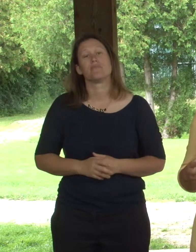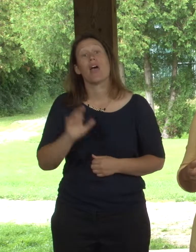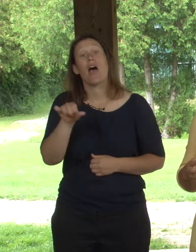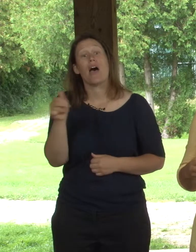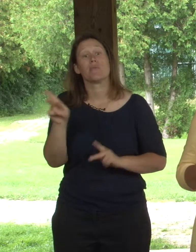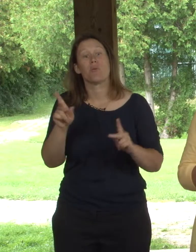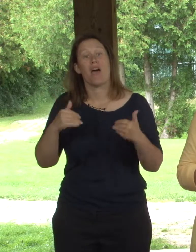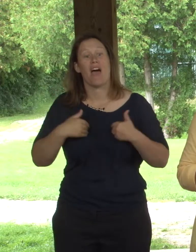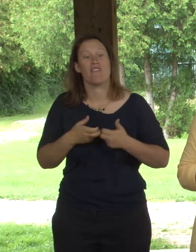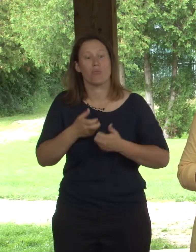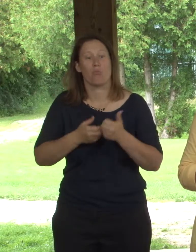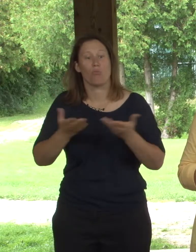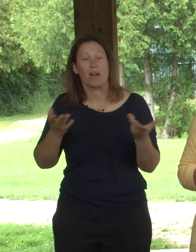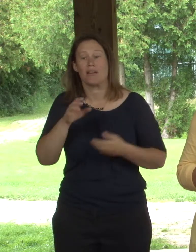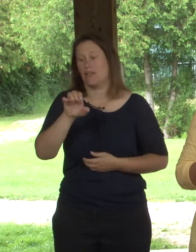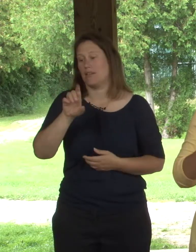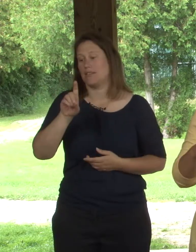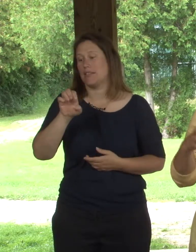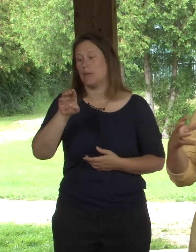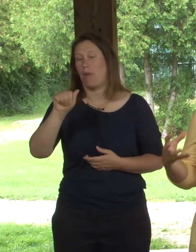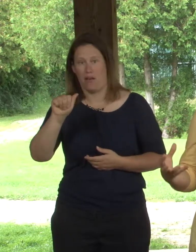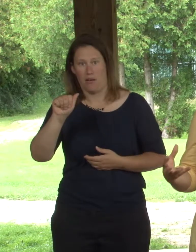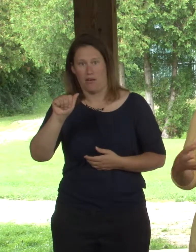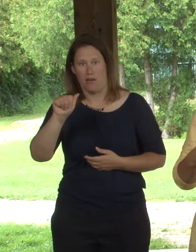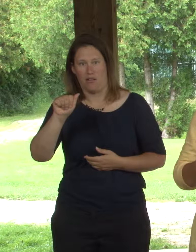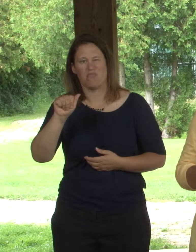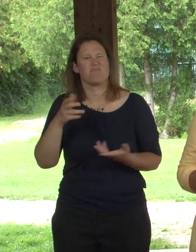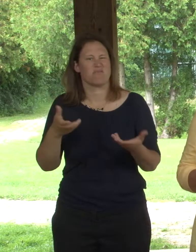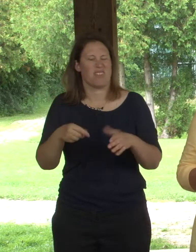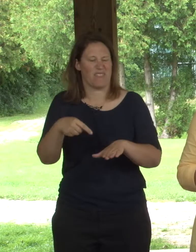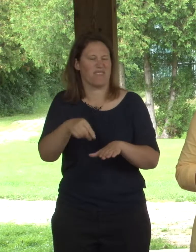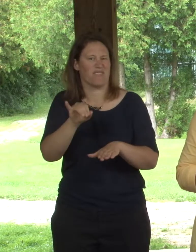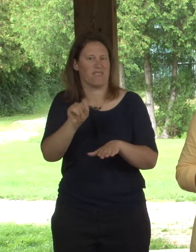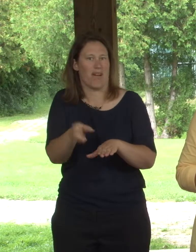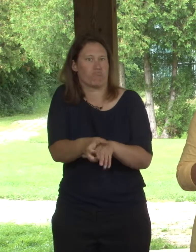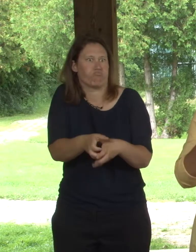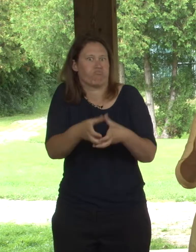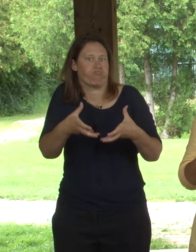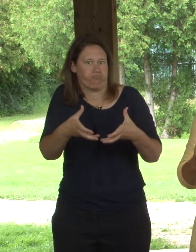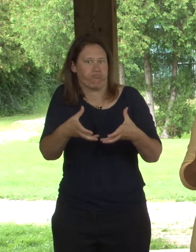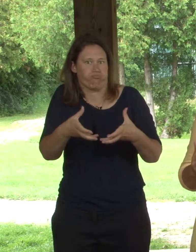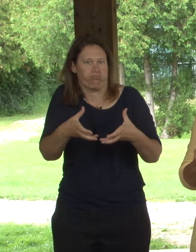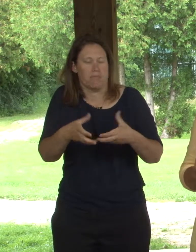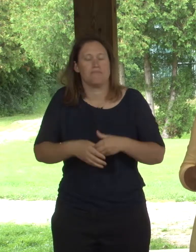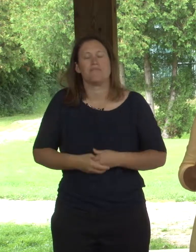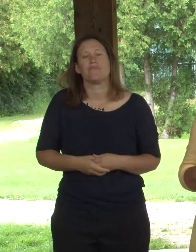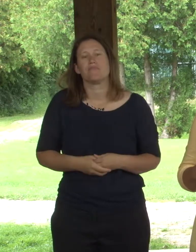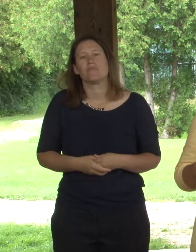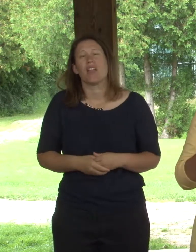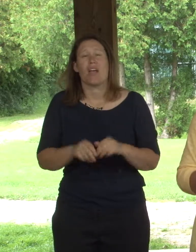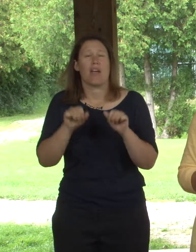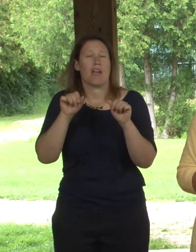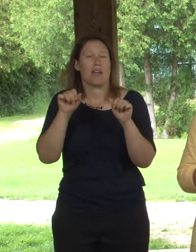swollen feet. And edema really is a condition, a swelling of a certain area that can be related to other